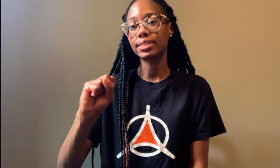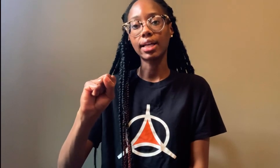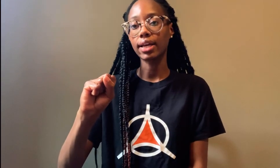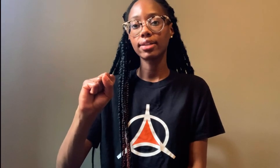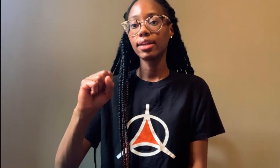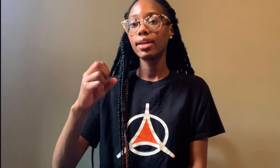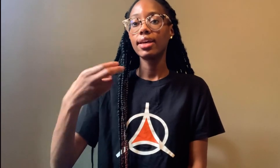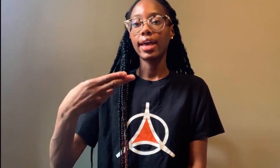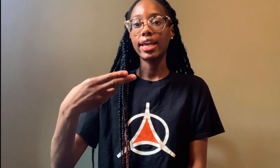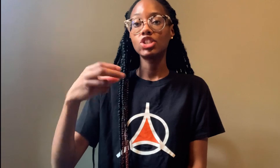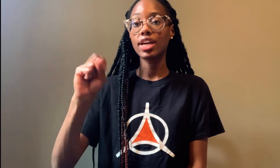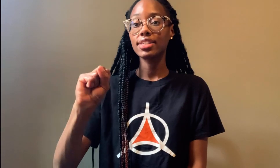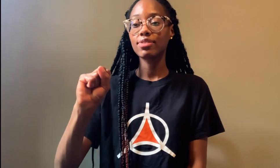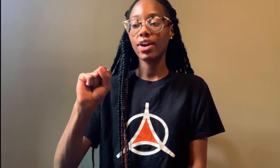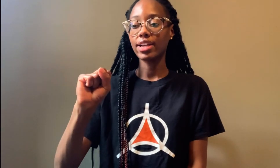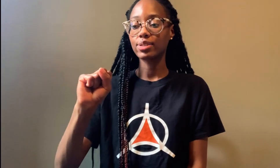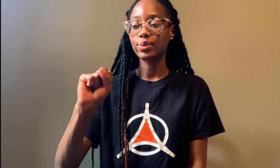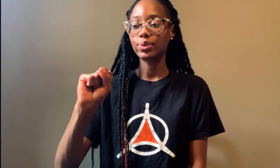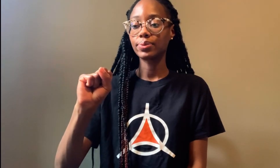not. HS for high school.